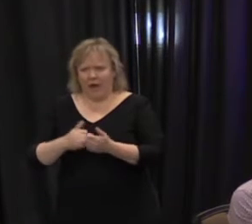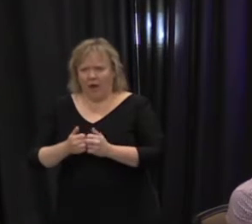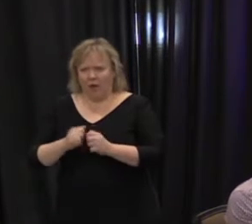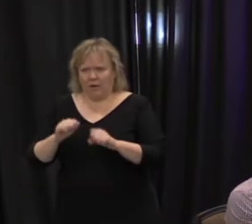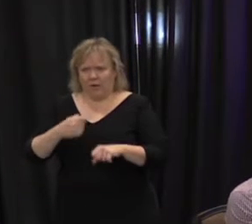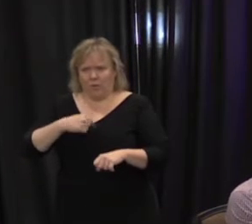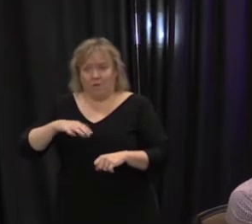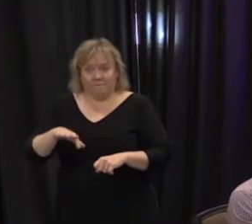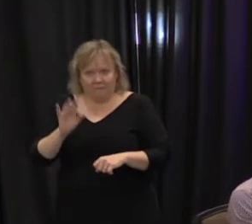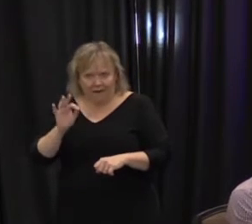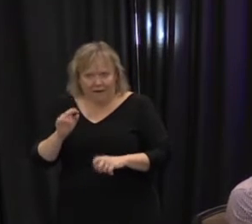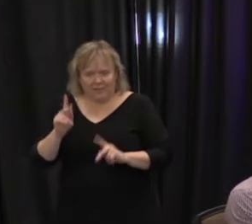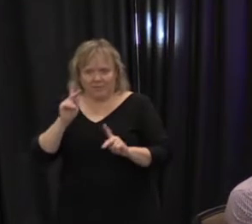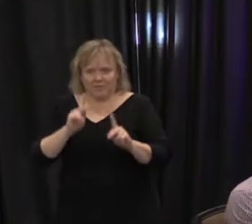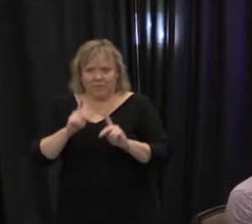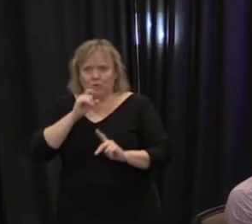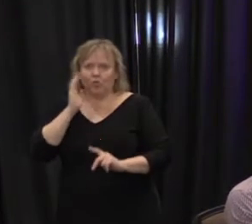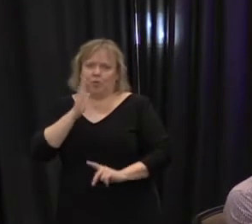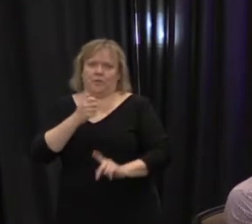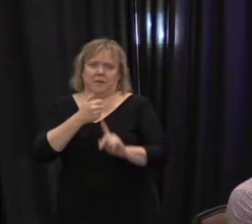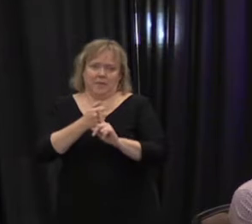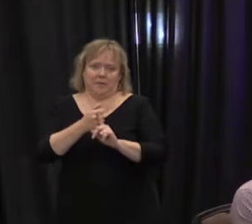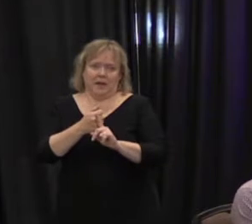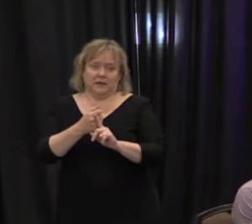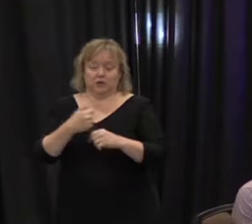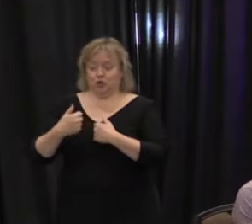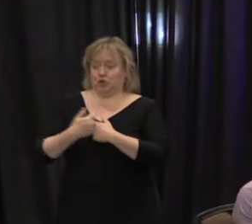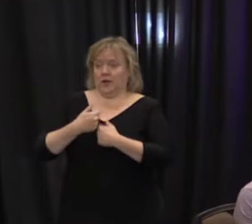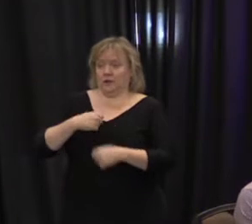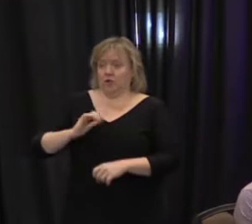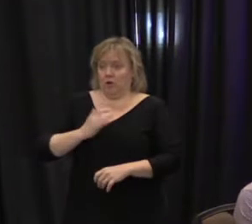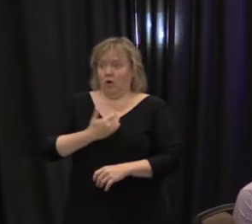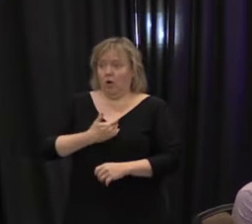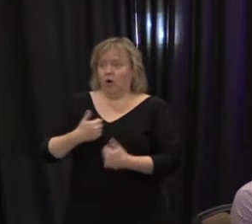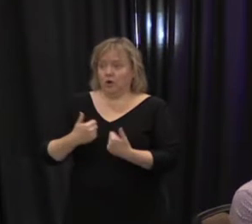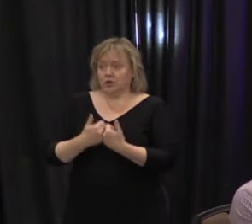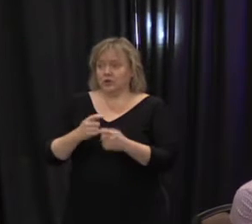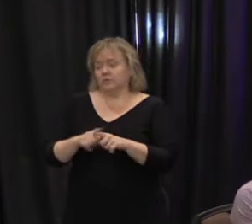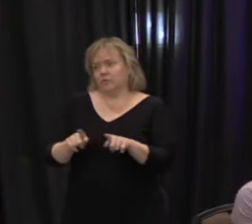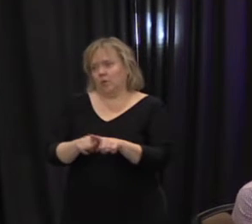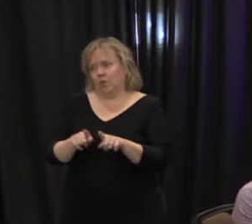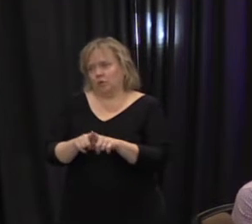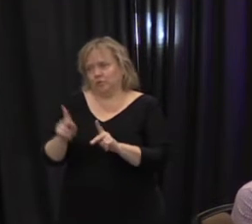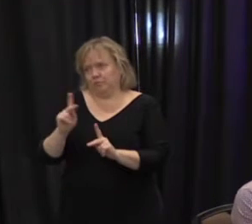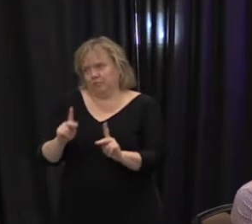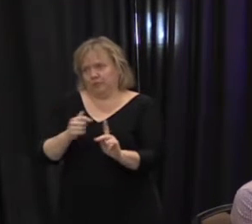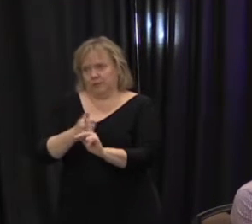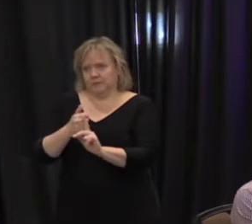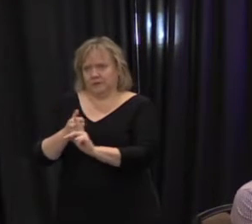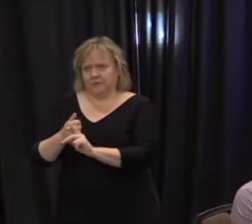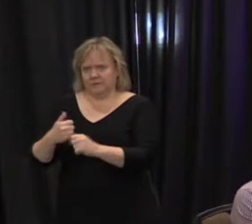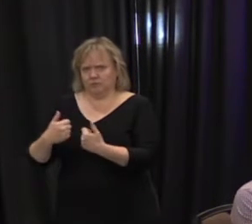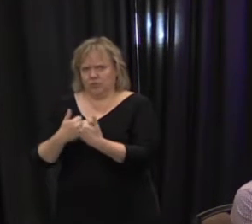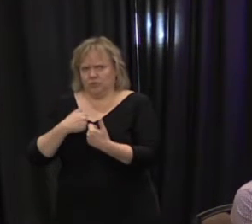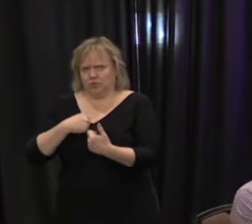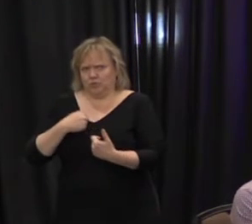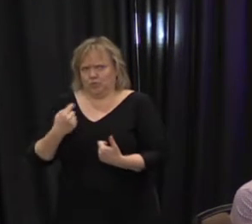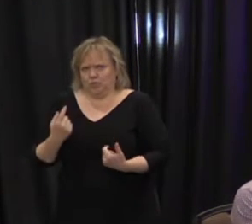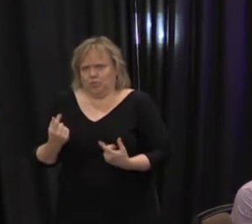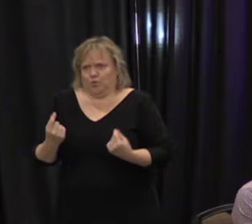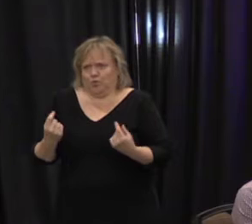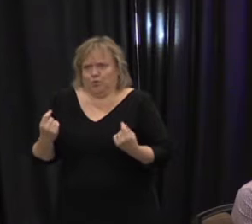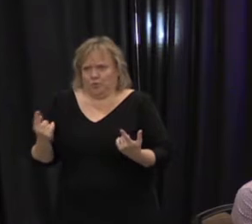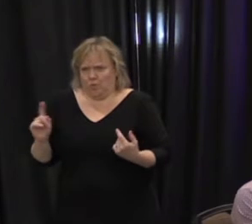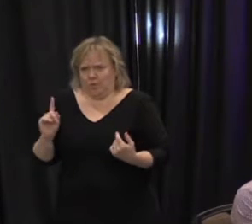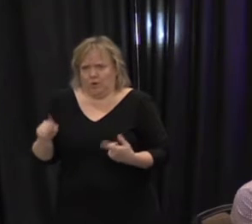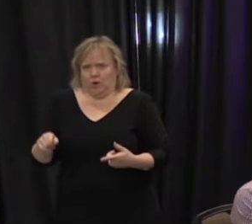a challenge. A challenge for us, and a challenge for the people in those circumstances to know who to turn to. So still